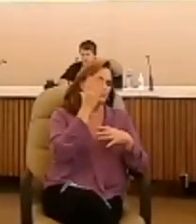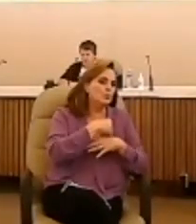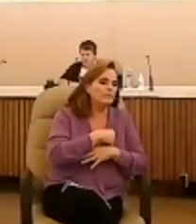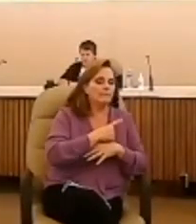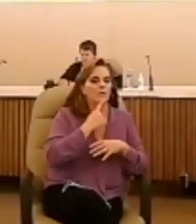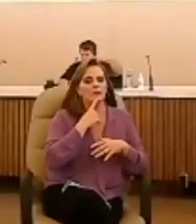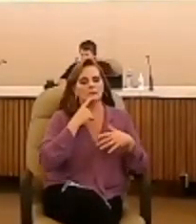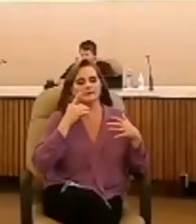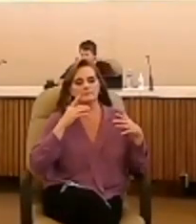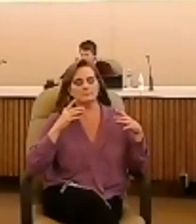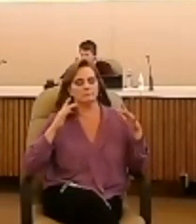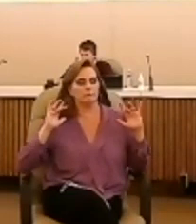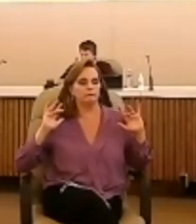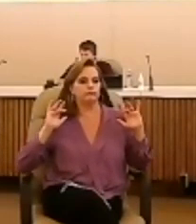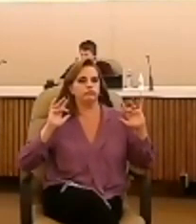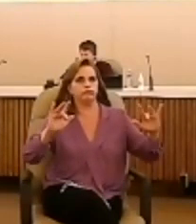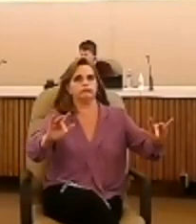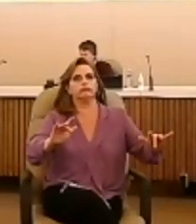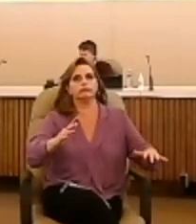full, it's,